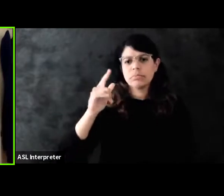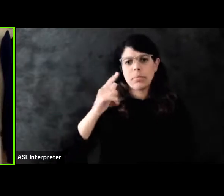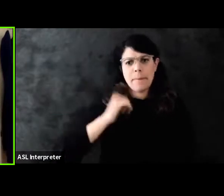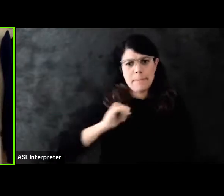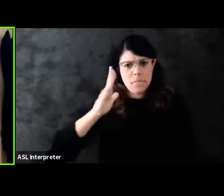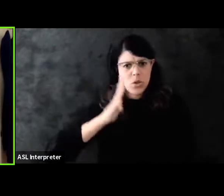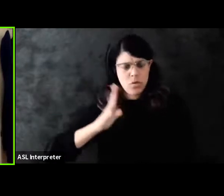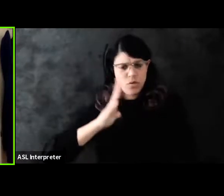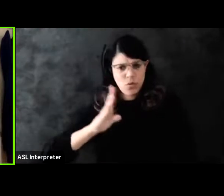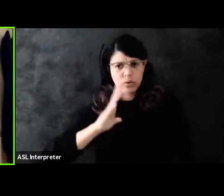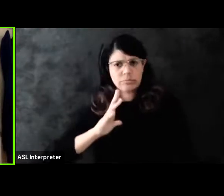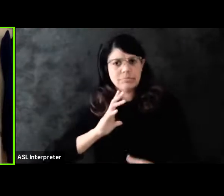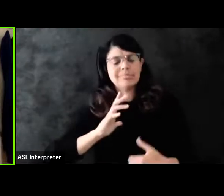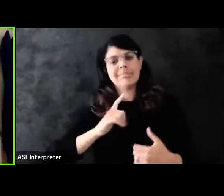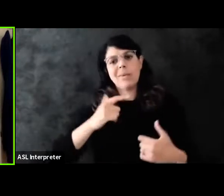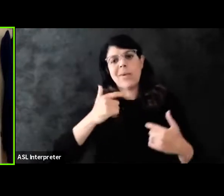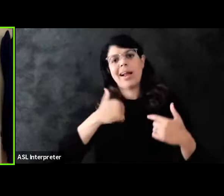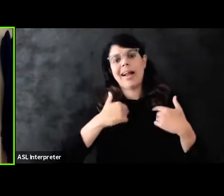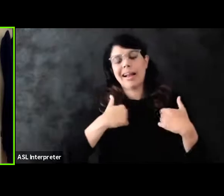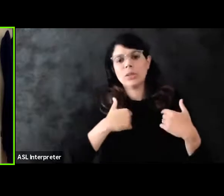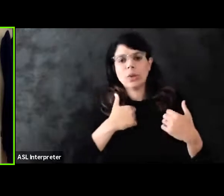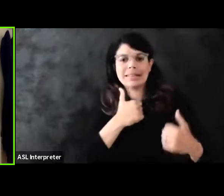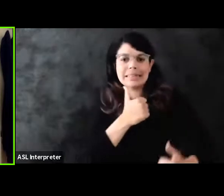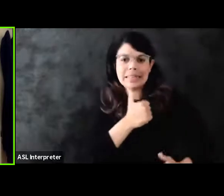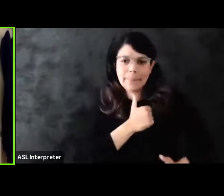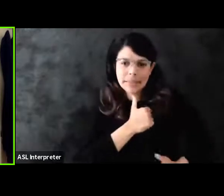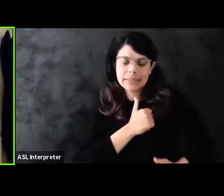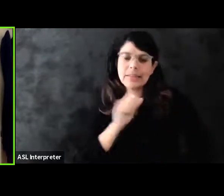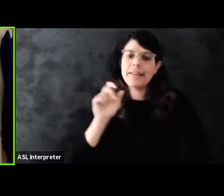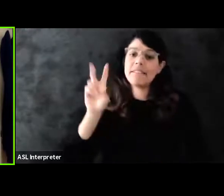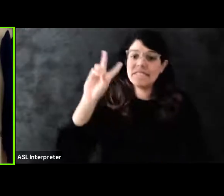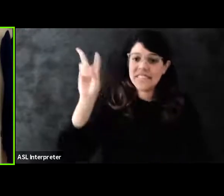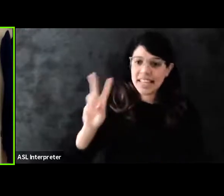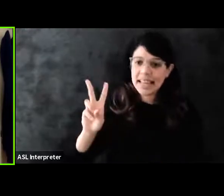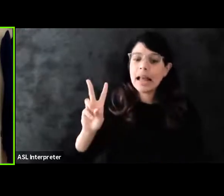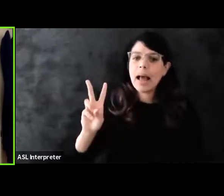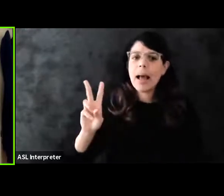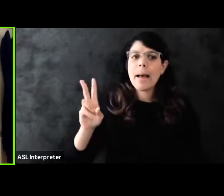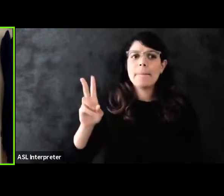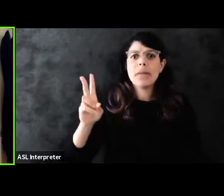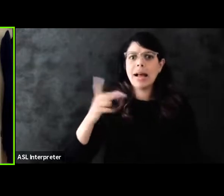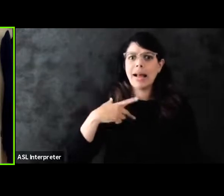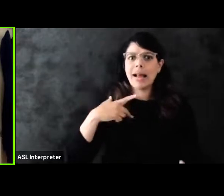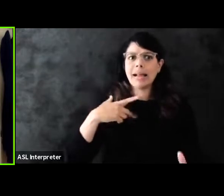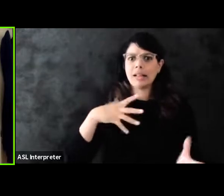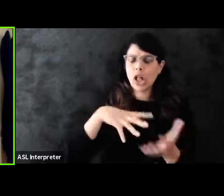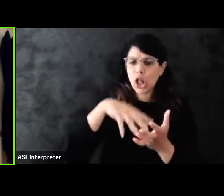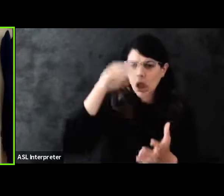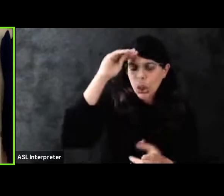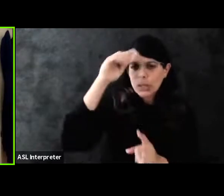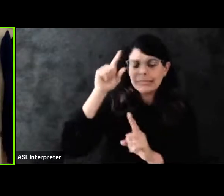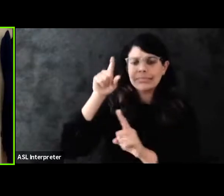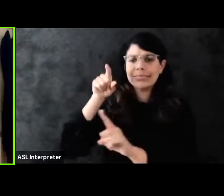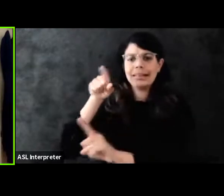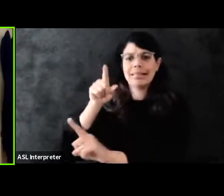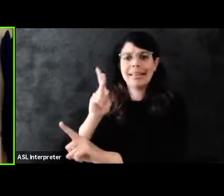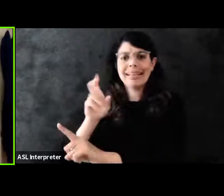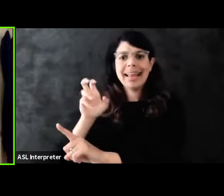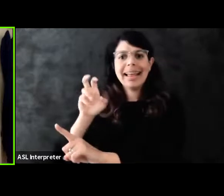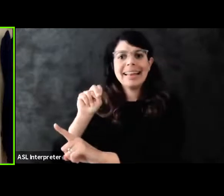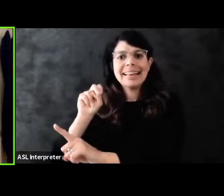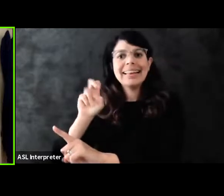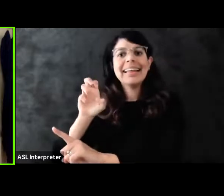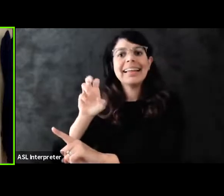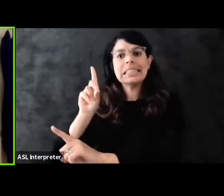situation, I found out that Kennedy had authorized a secret war in Vietnam. He authorized